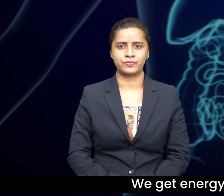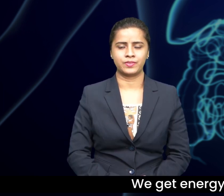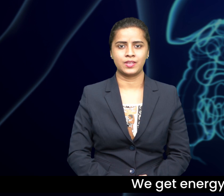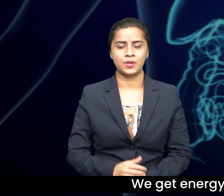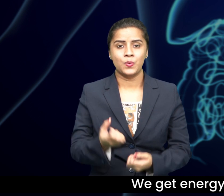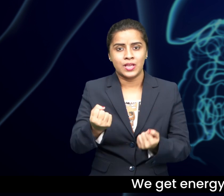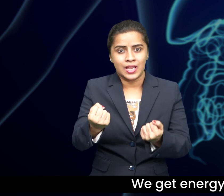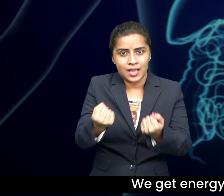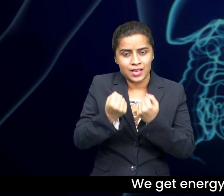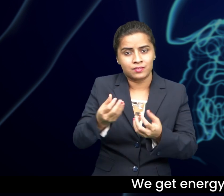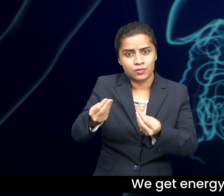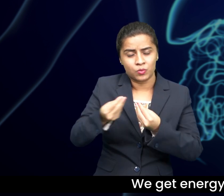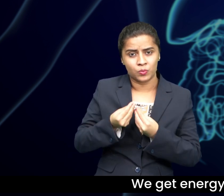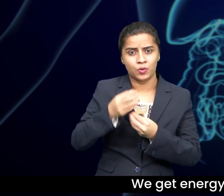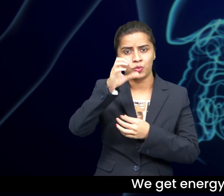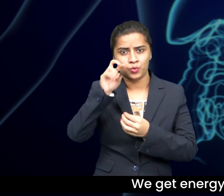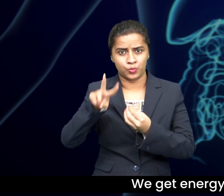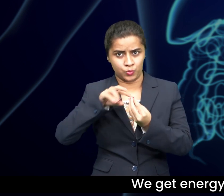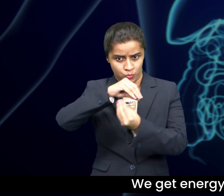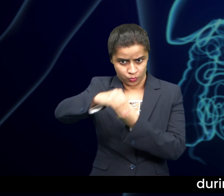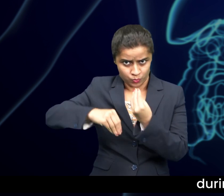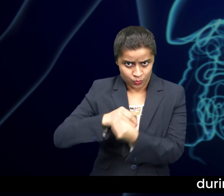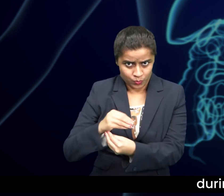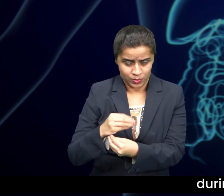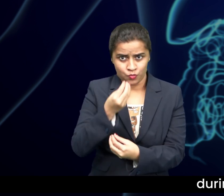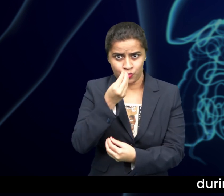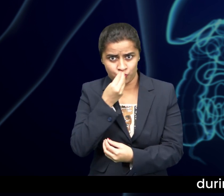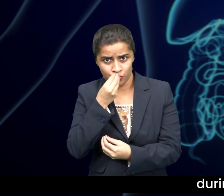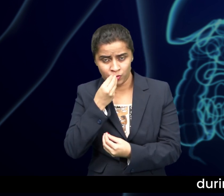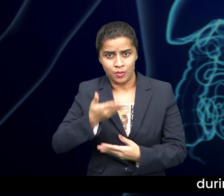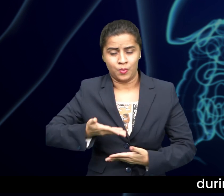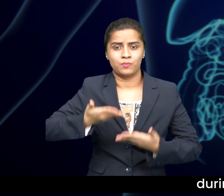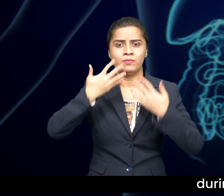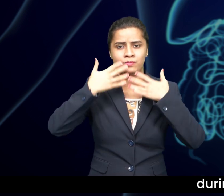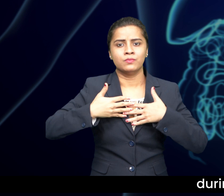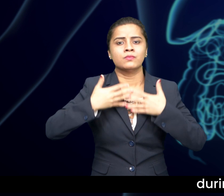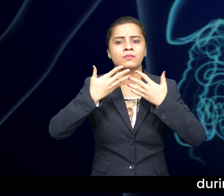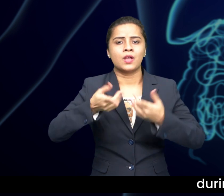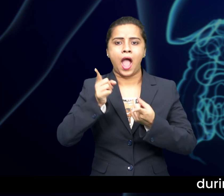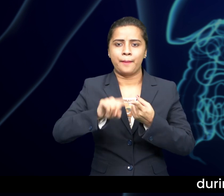We get energy by the oxidation of food during respiration.